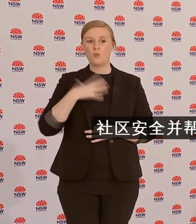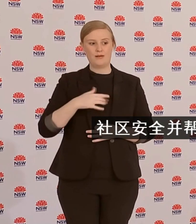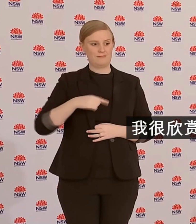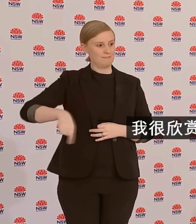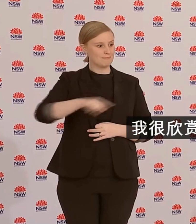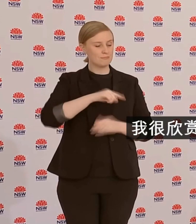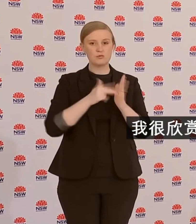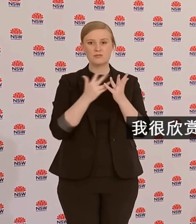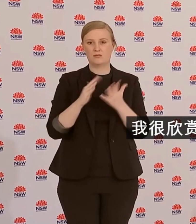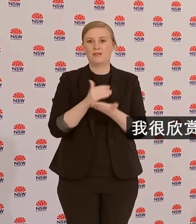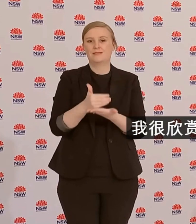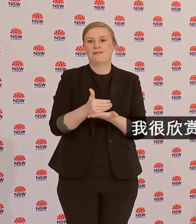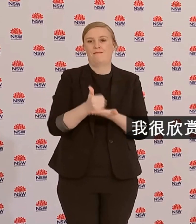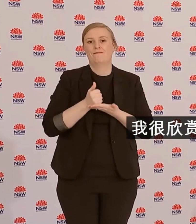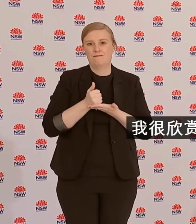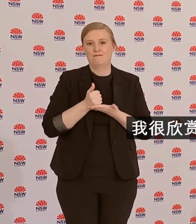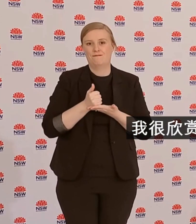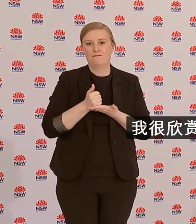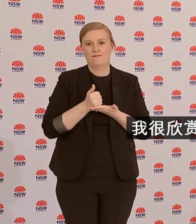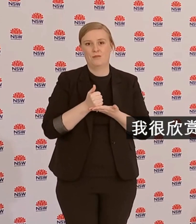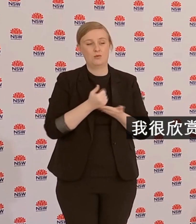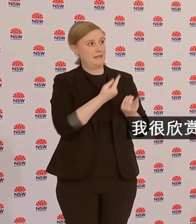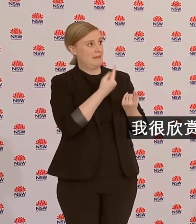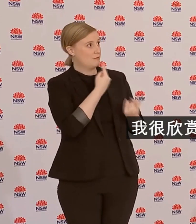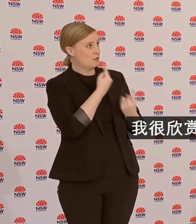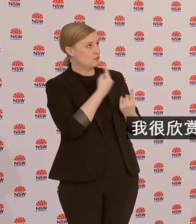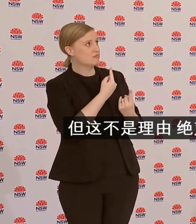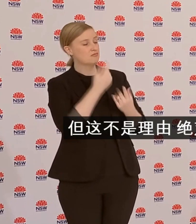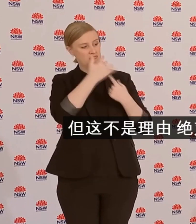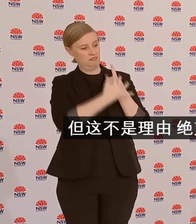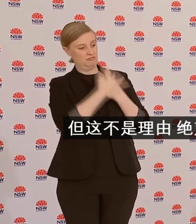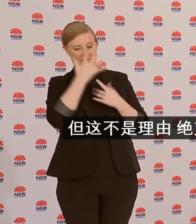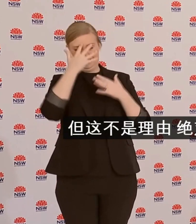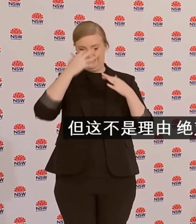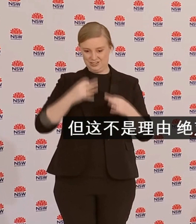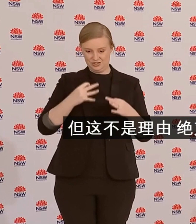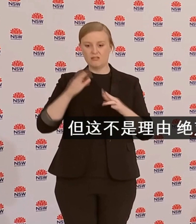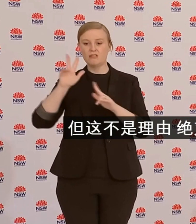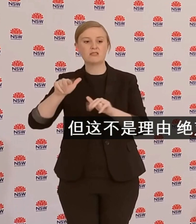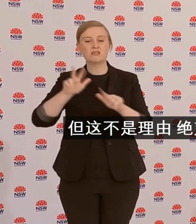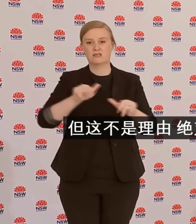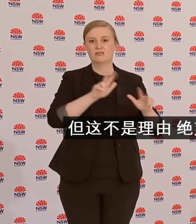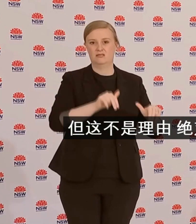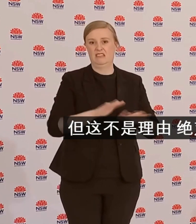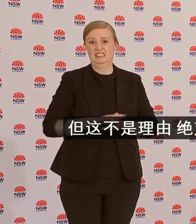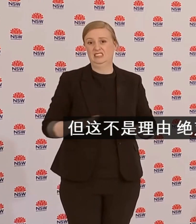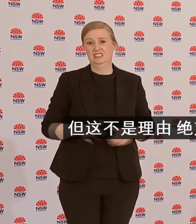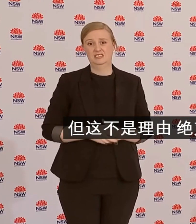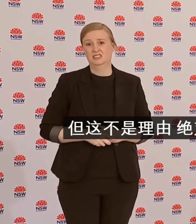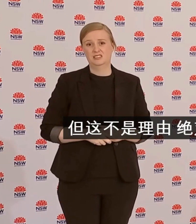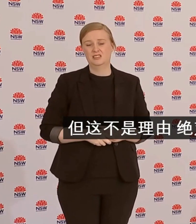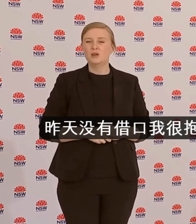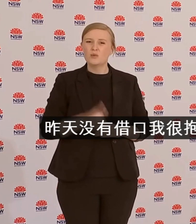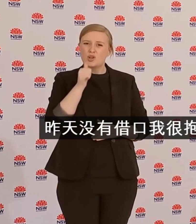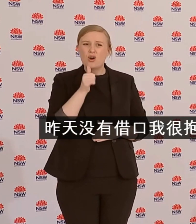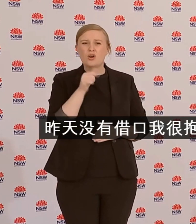this outbreak. And I appreciate that some people are feeling frustrated, but that is no reason, absolutely no reason, for